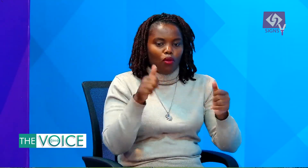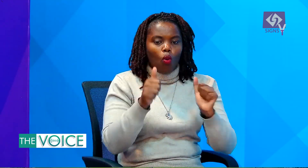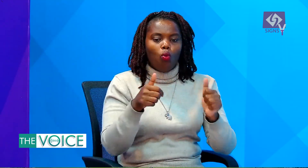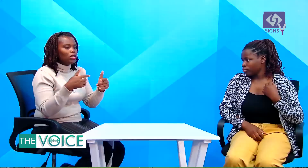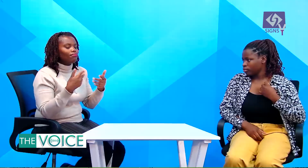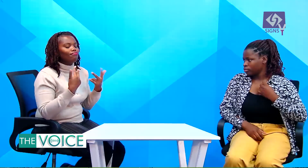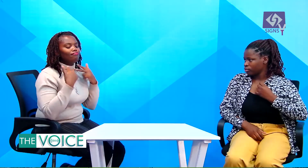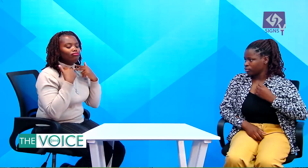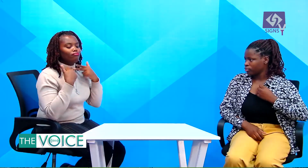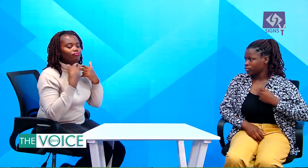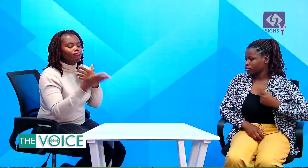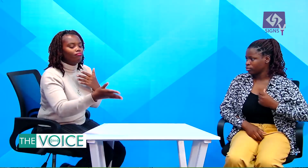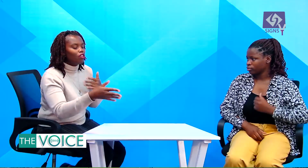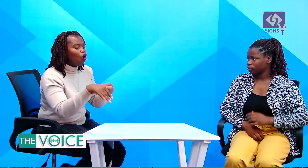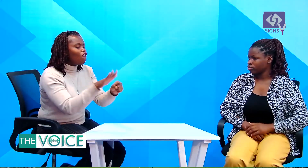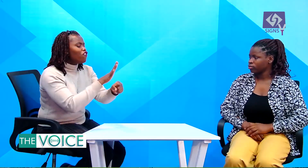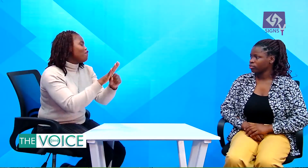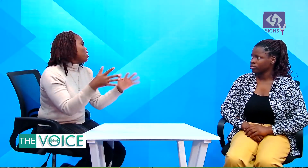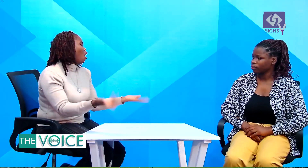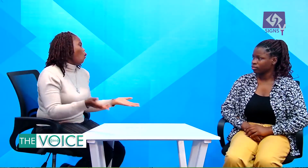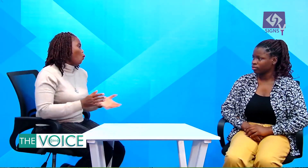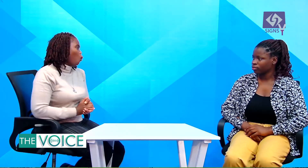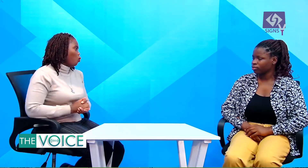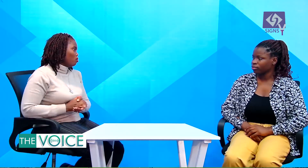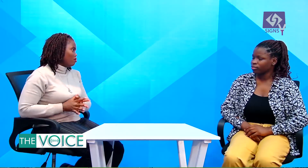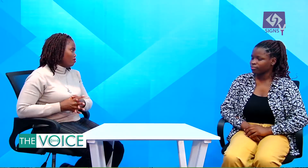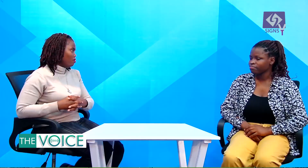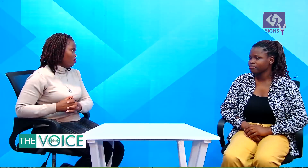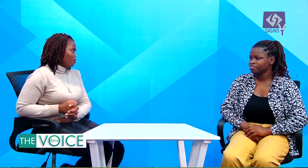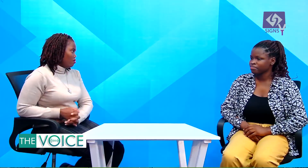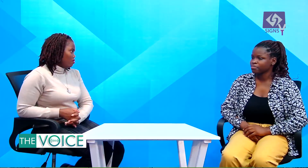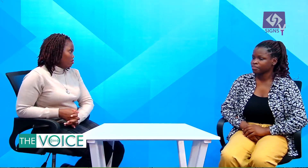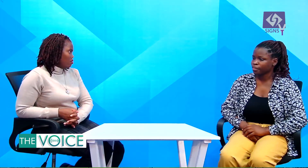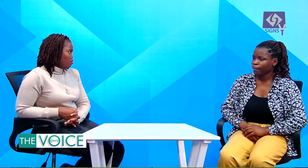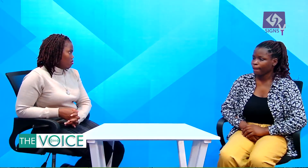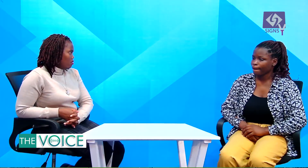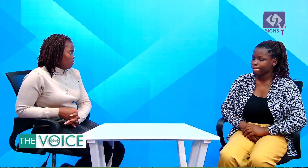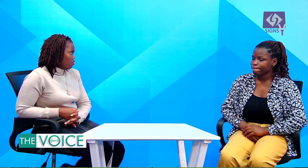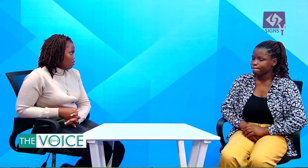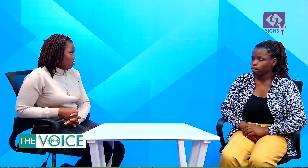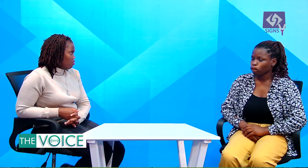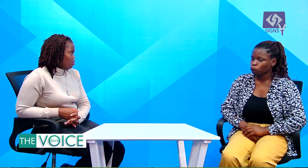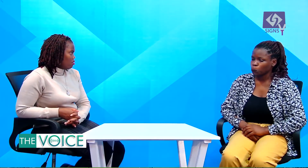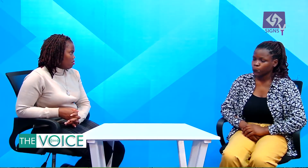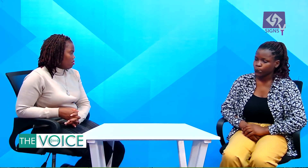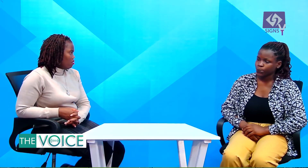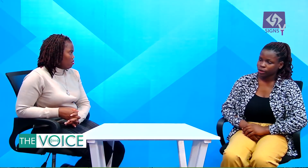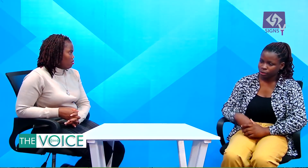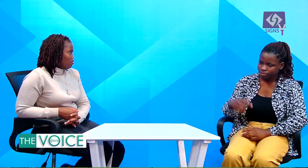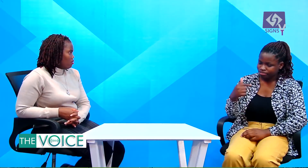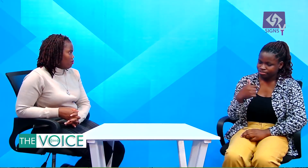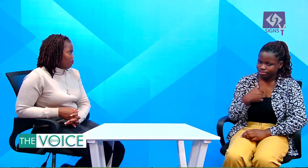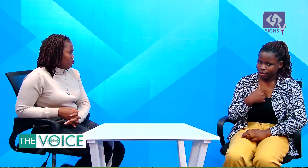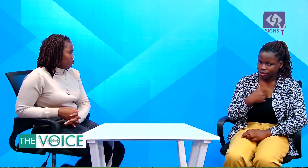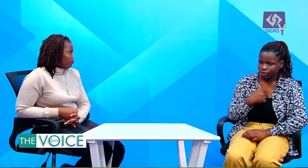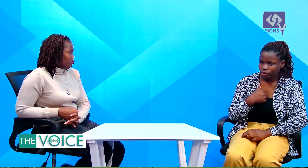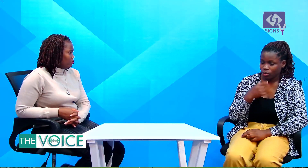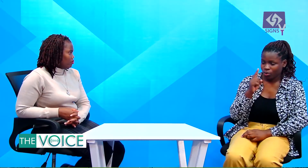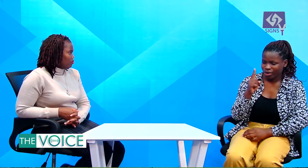Or can you tell us about the gaps that are there, how they can be solved? Well, for